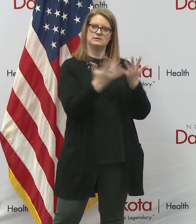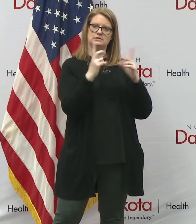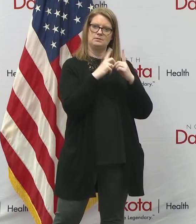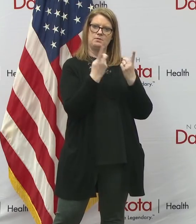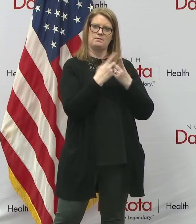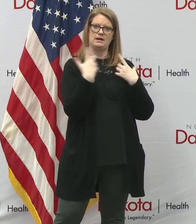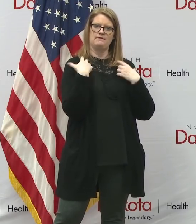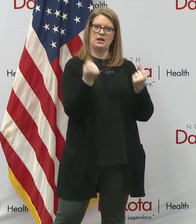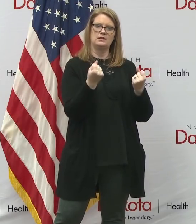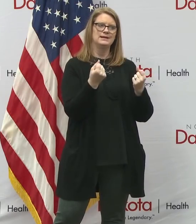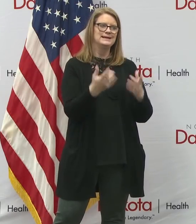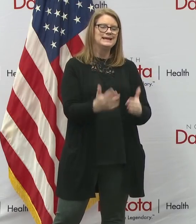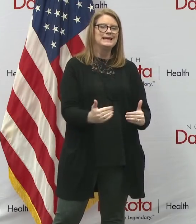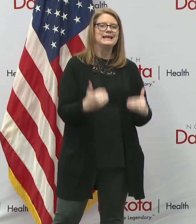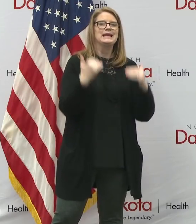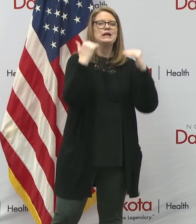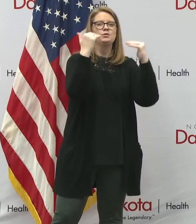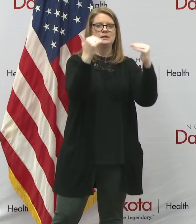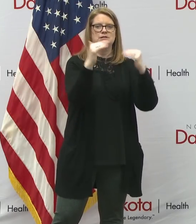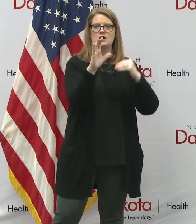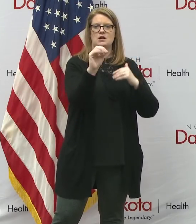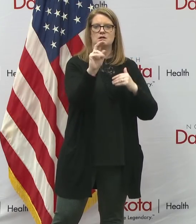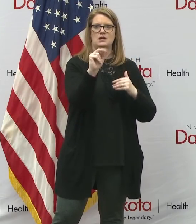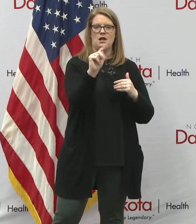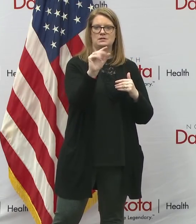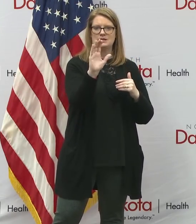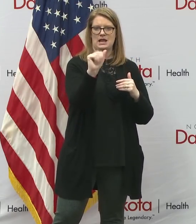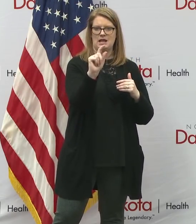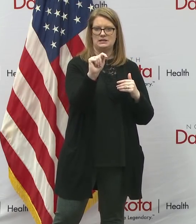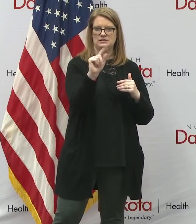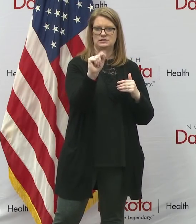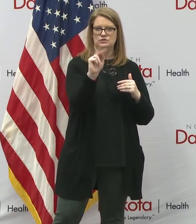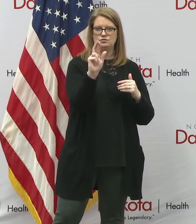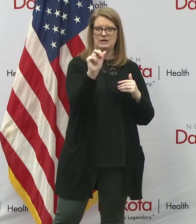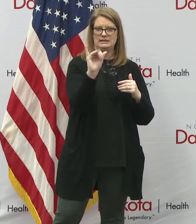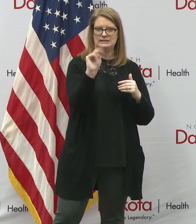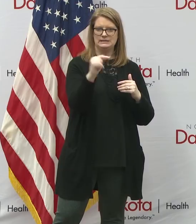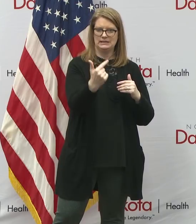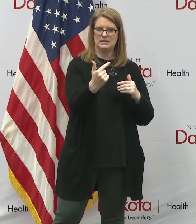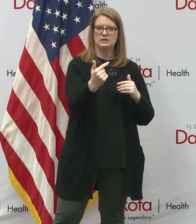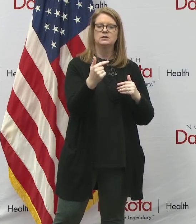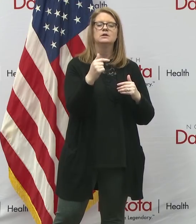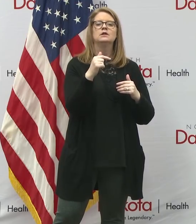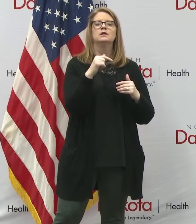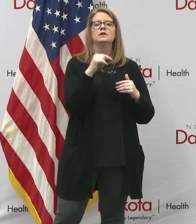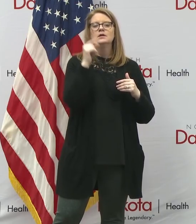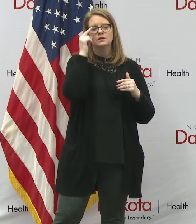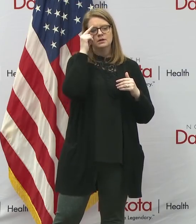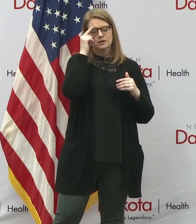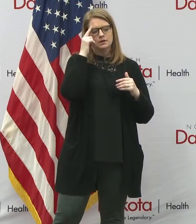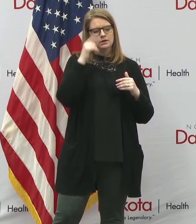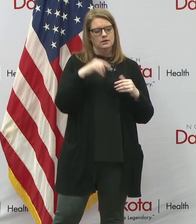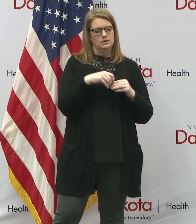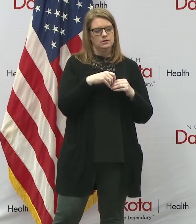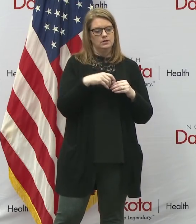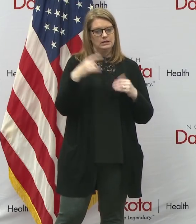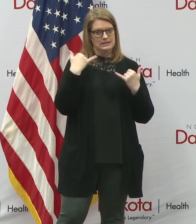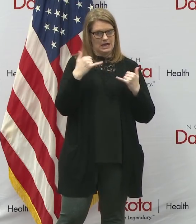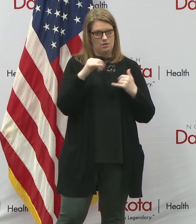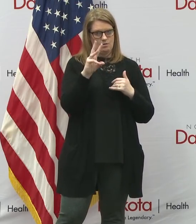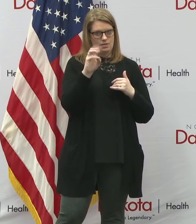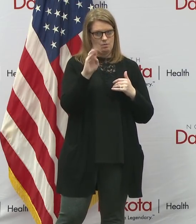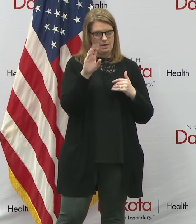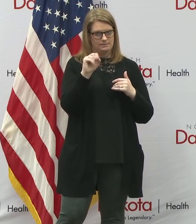our contact tracing tenfold. So in a first step to do that, we have put on our